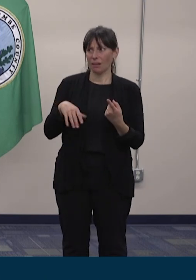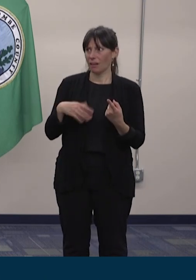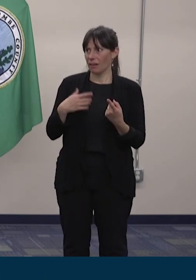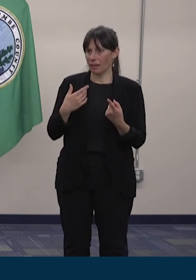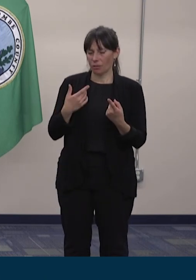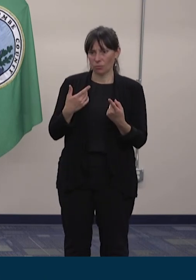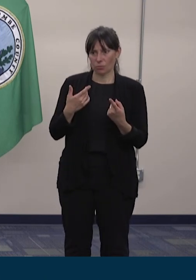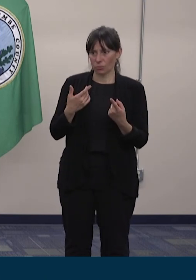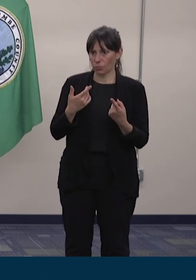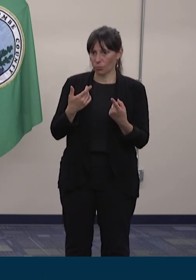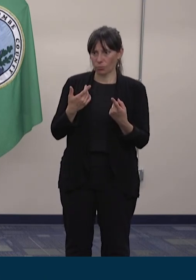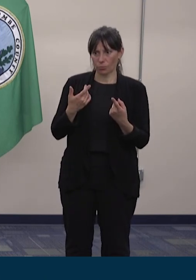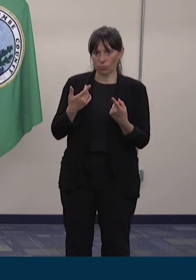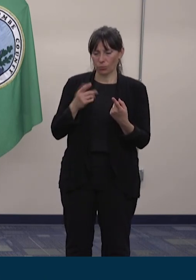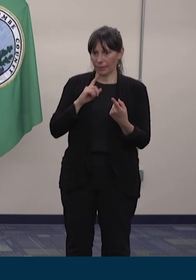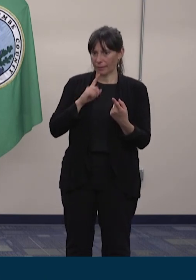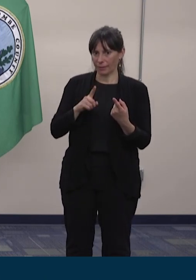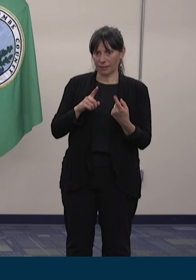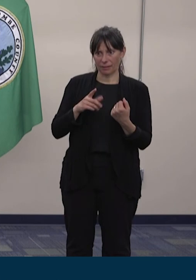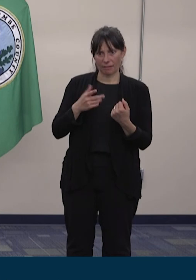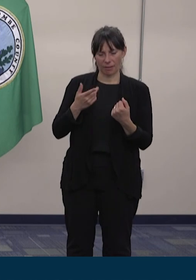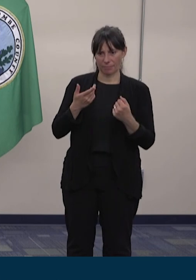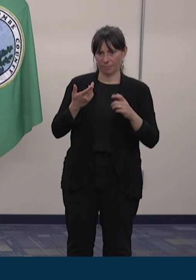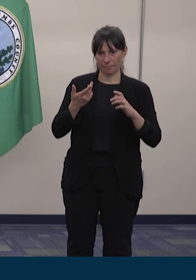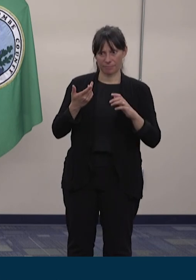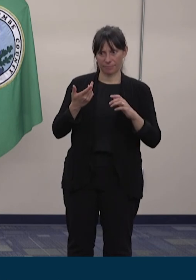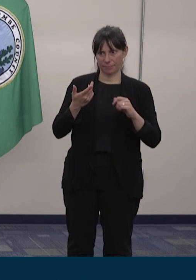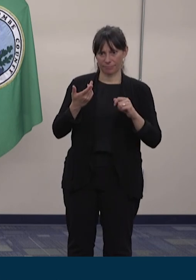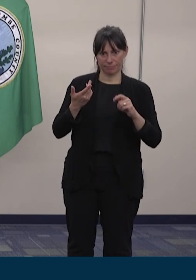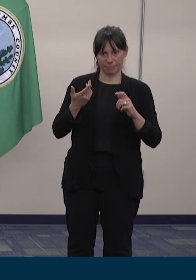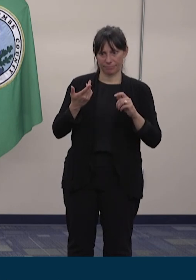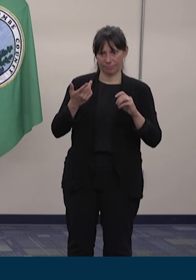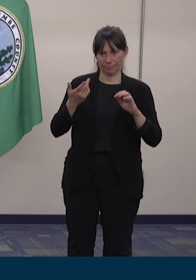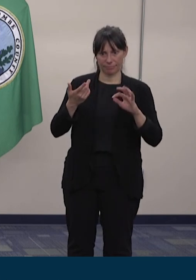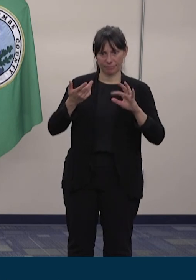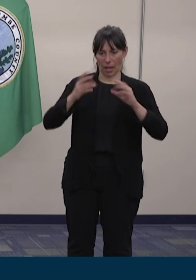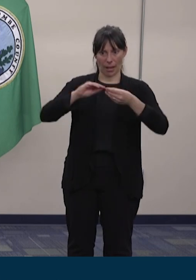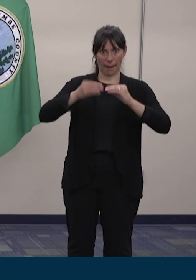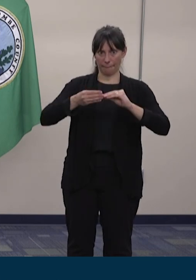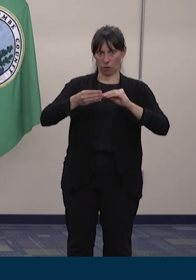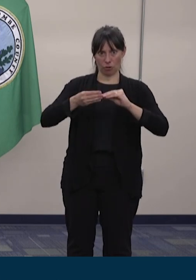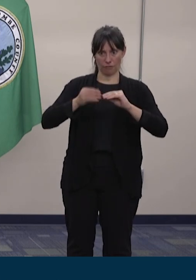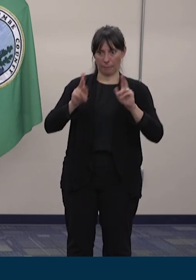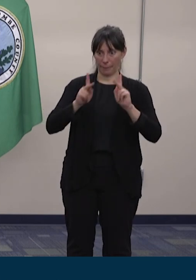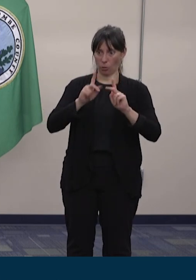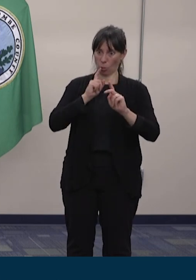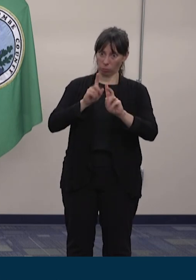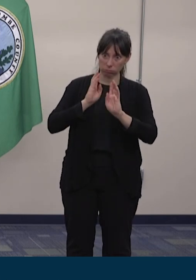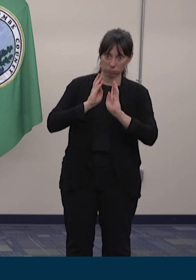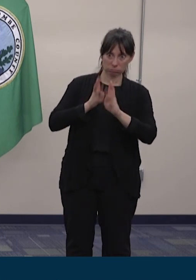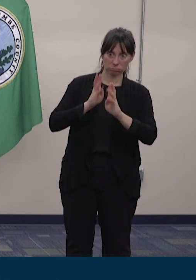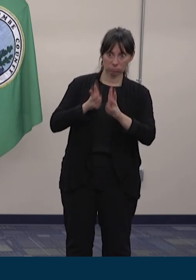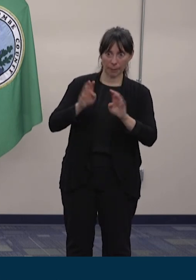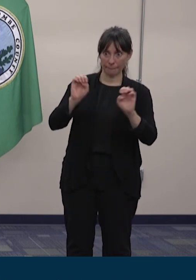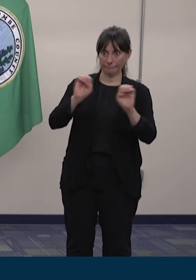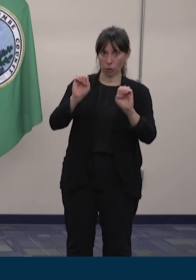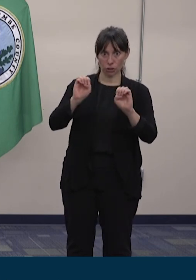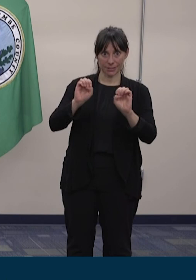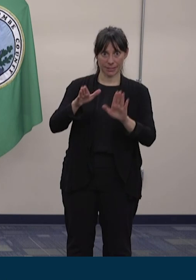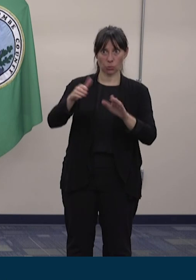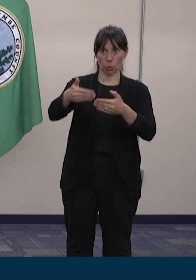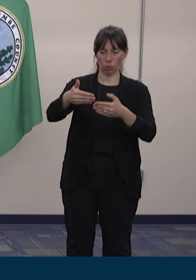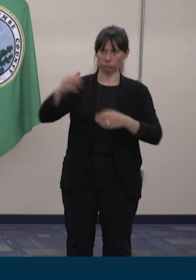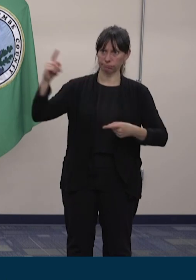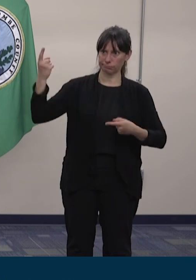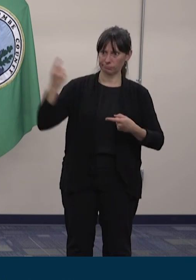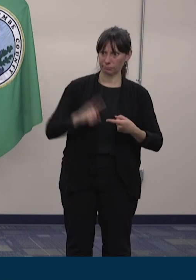unexplained decline in our overall sido emergency care volumes, specifically as it relates to some of the most acute